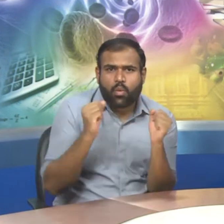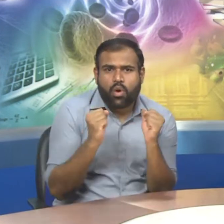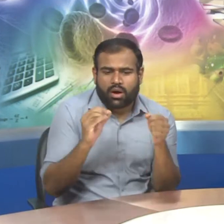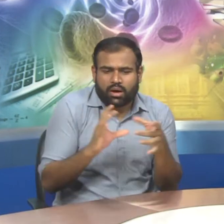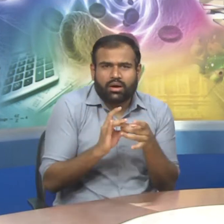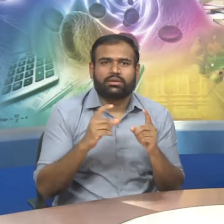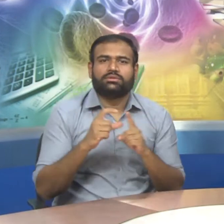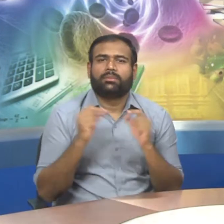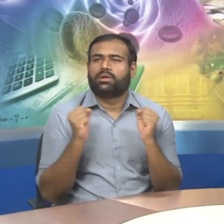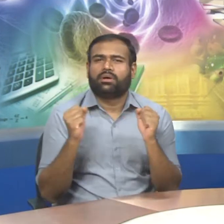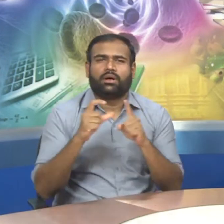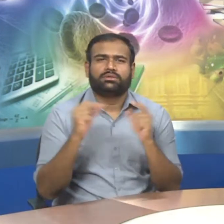So this is the sign of December.